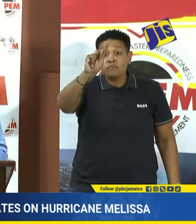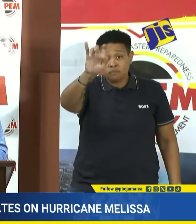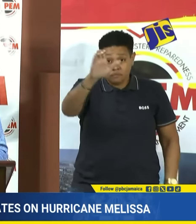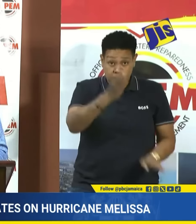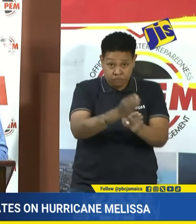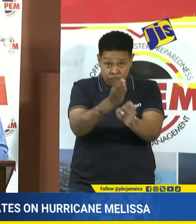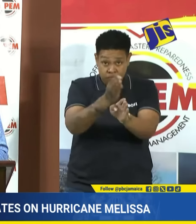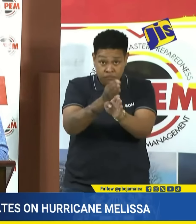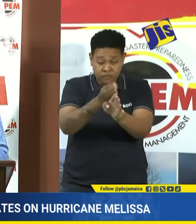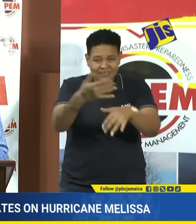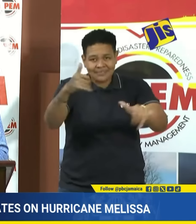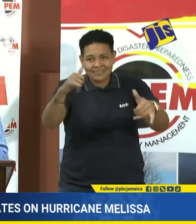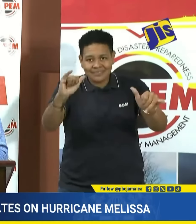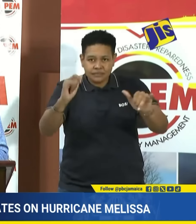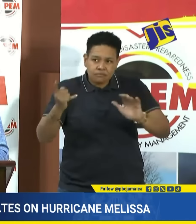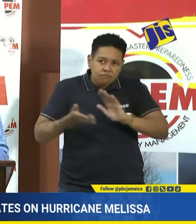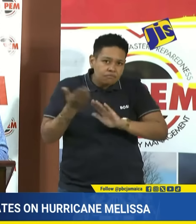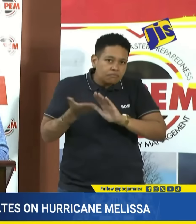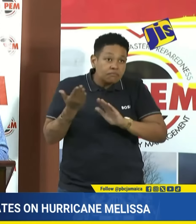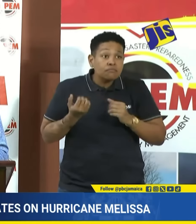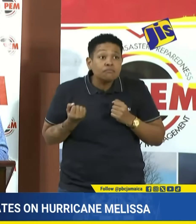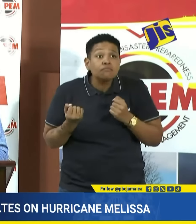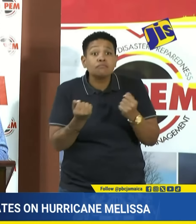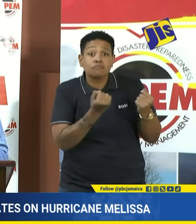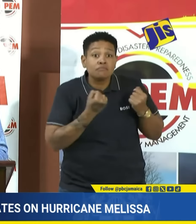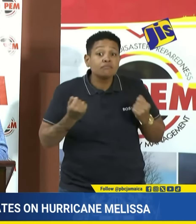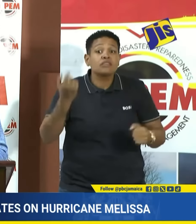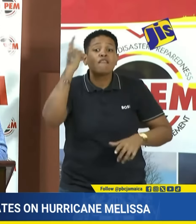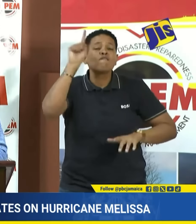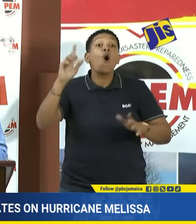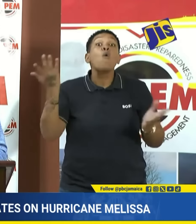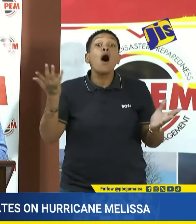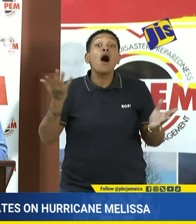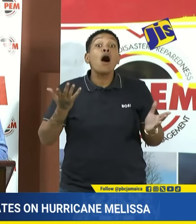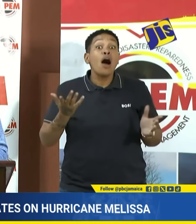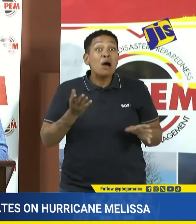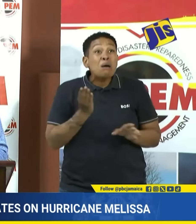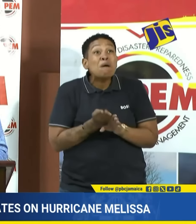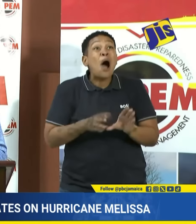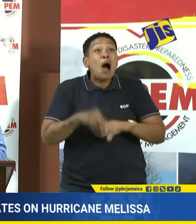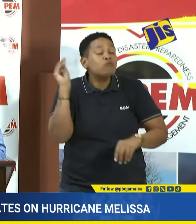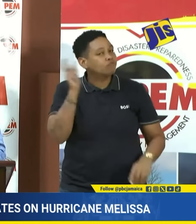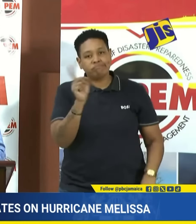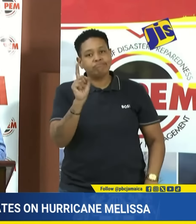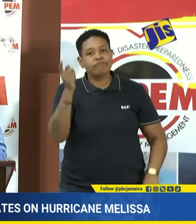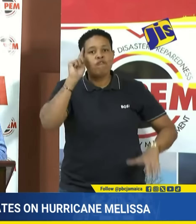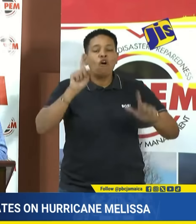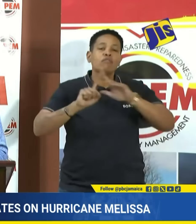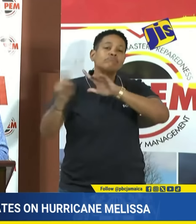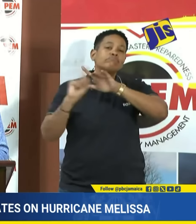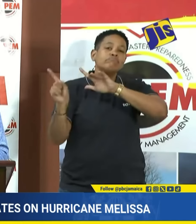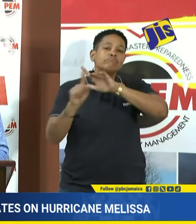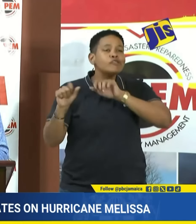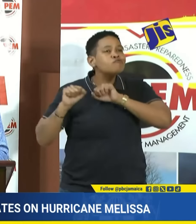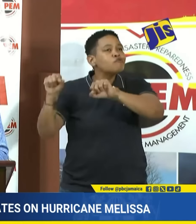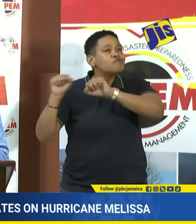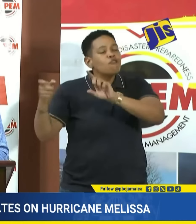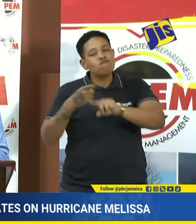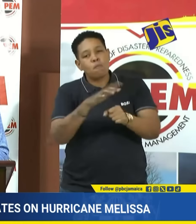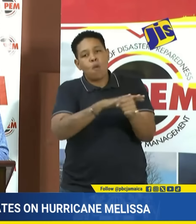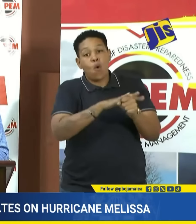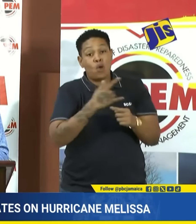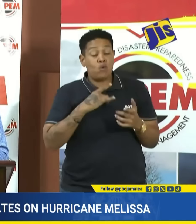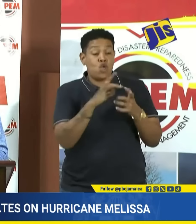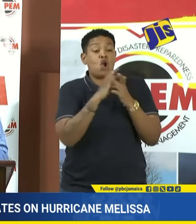JUTC remains operational for evacuation, and they are coordinating as we speak